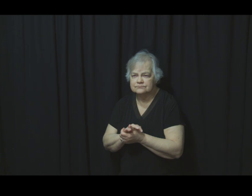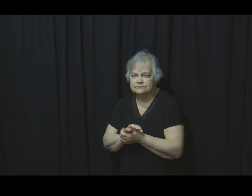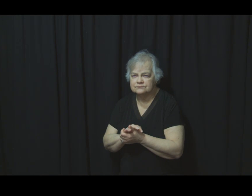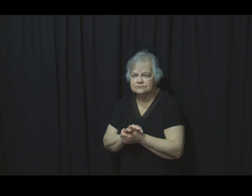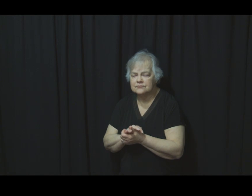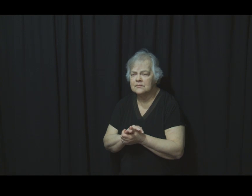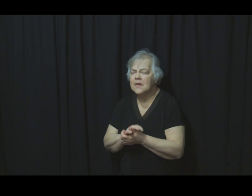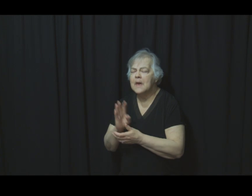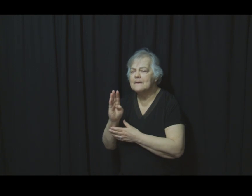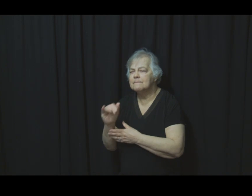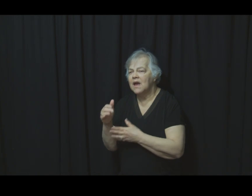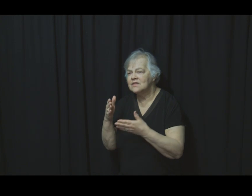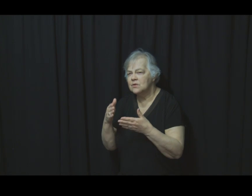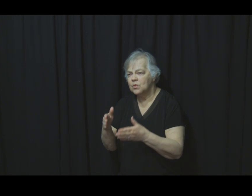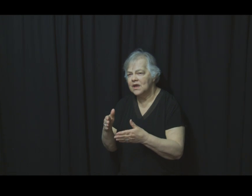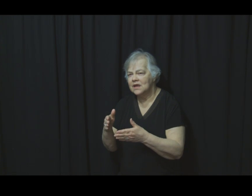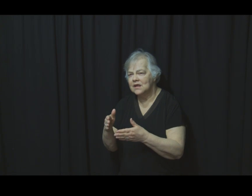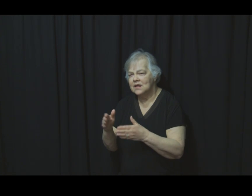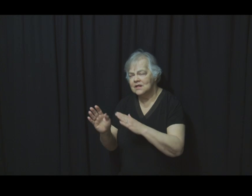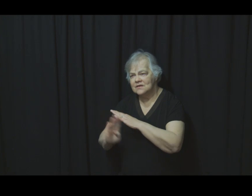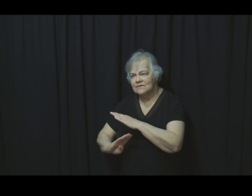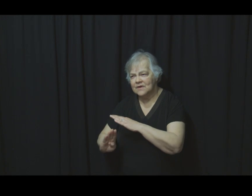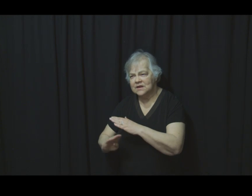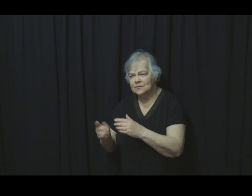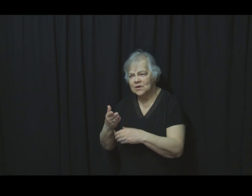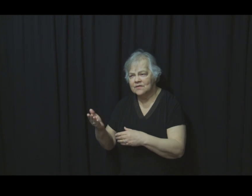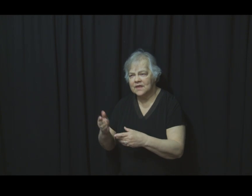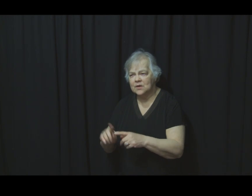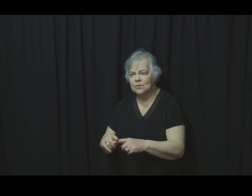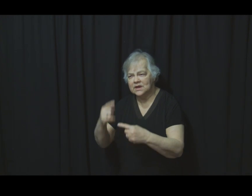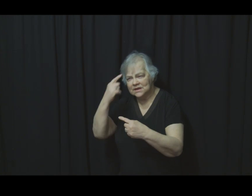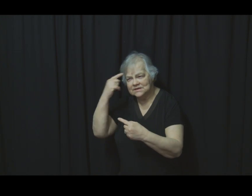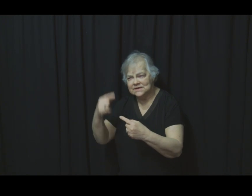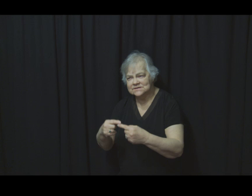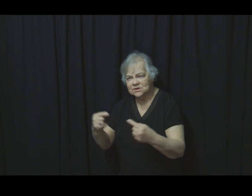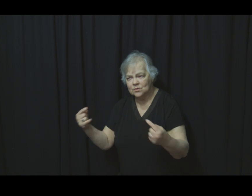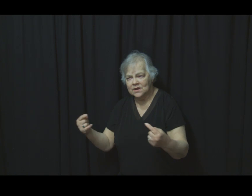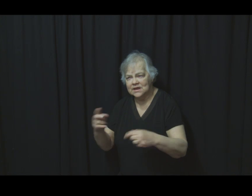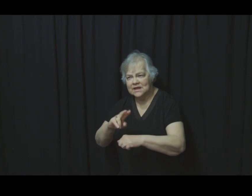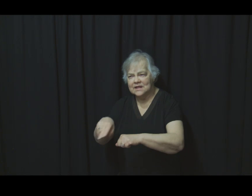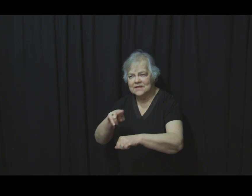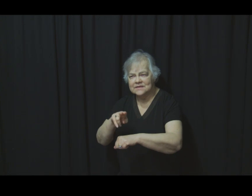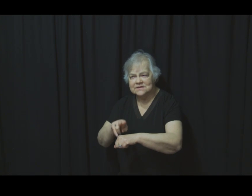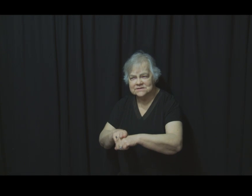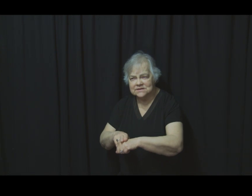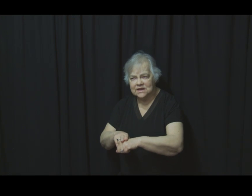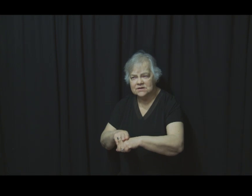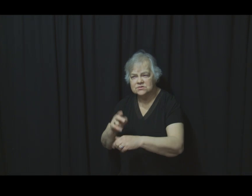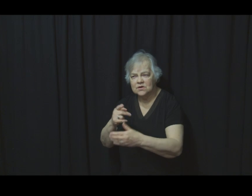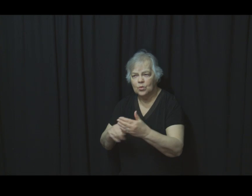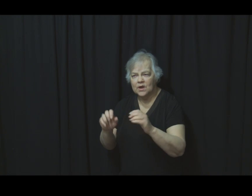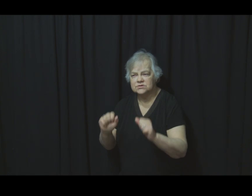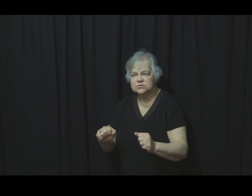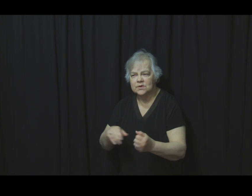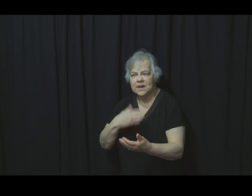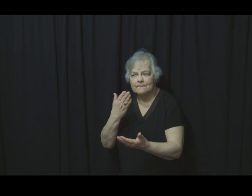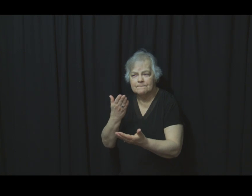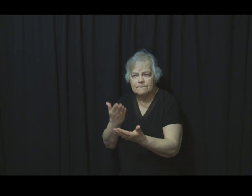by the way, the fundamental thing we disagree on, Mr. Ham, is this nature of what you can prove to